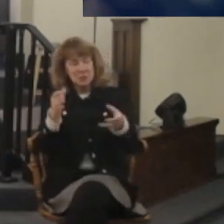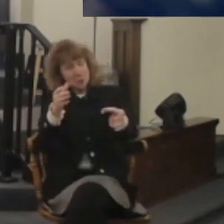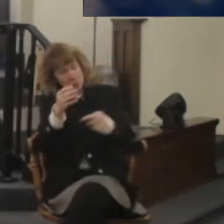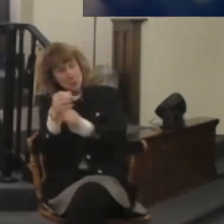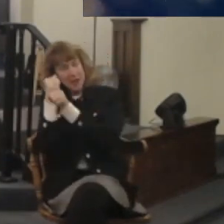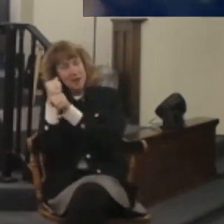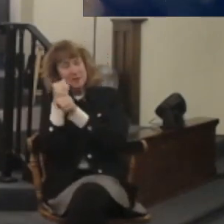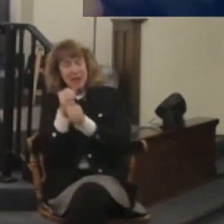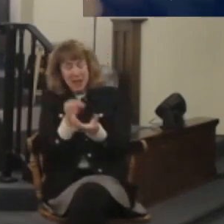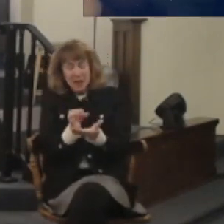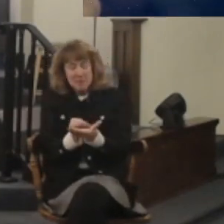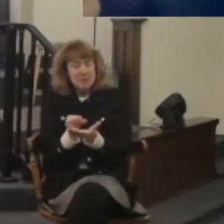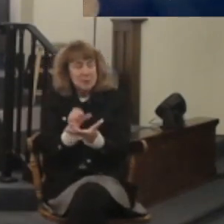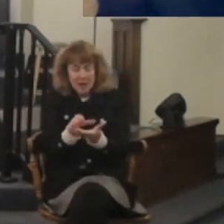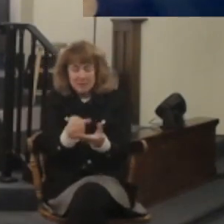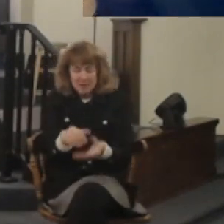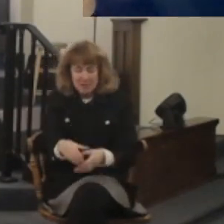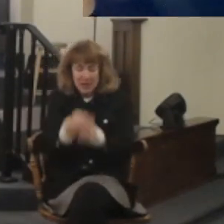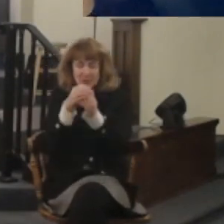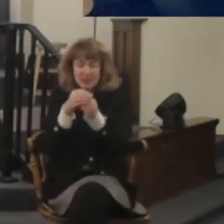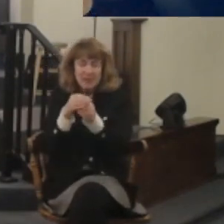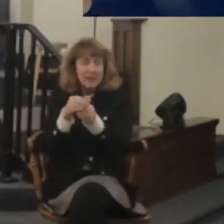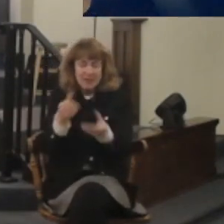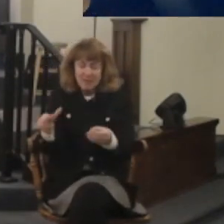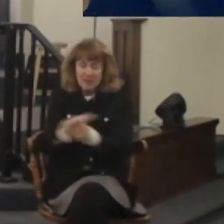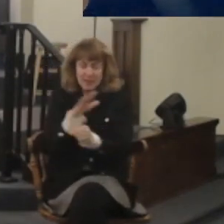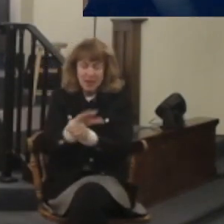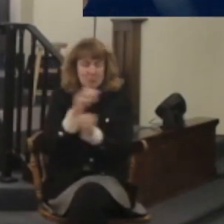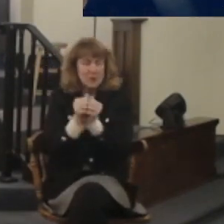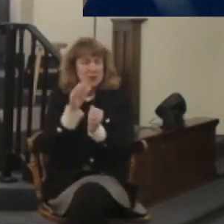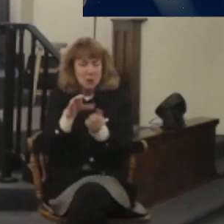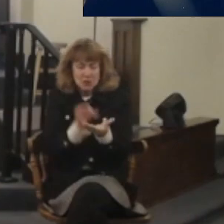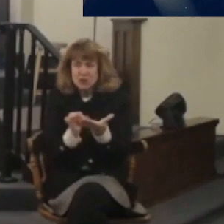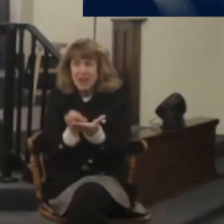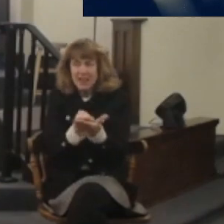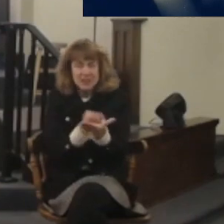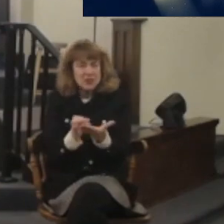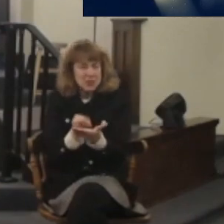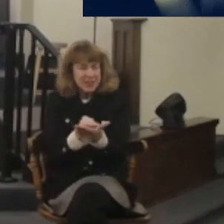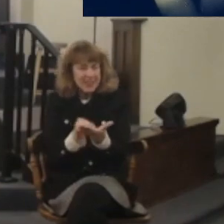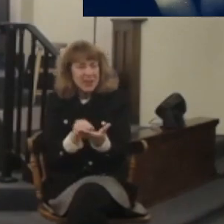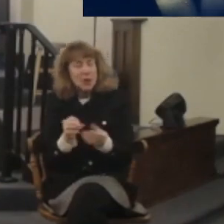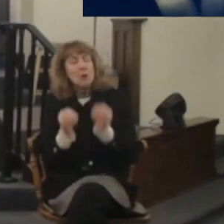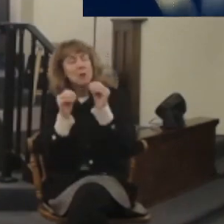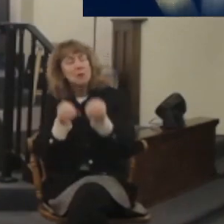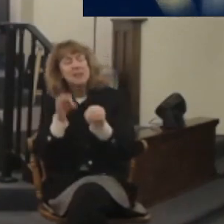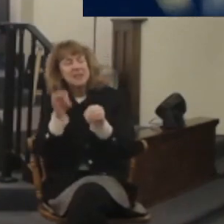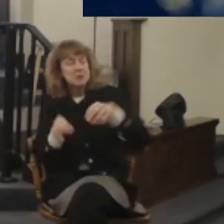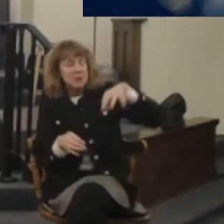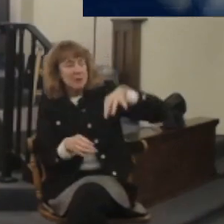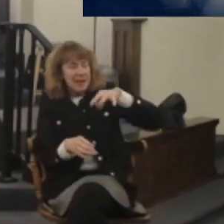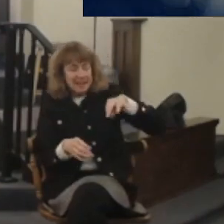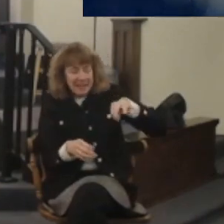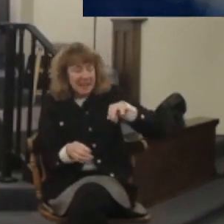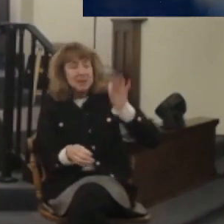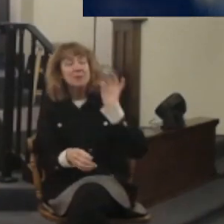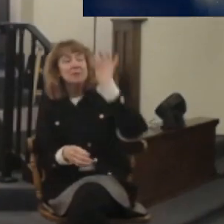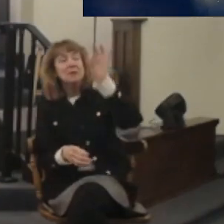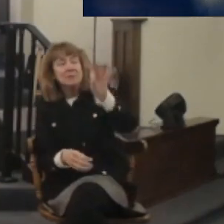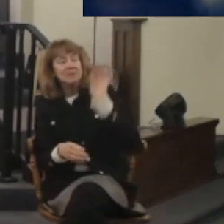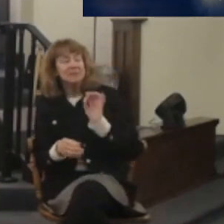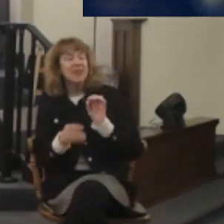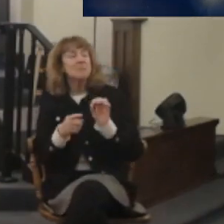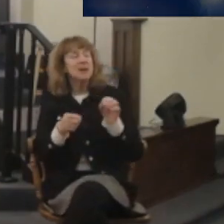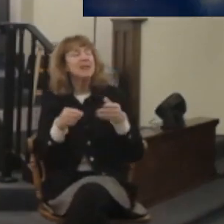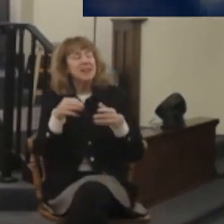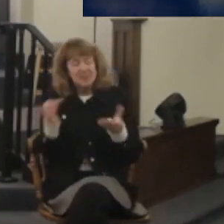bottle. When you fill it up with change, you can either bring the bottle in and dump it in the collection plate, or you can put it in a Ziploc bag and put that in the collection